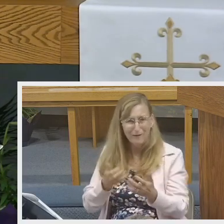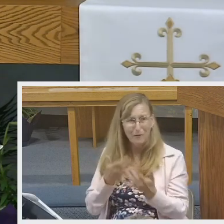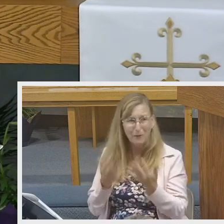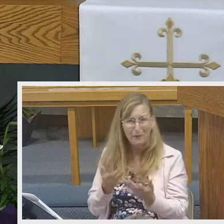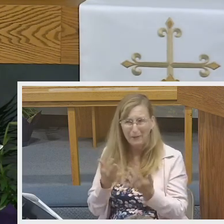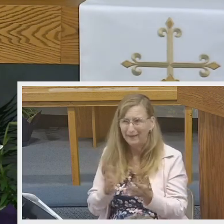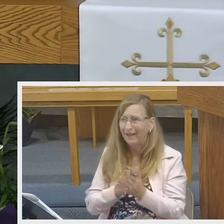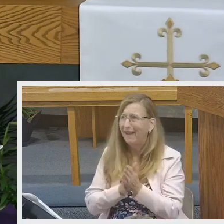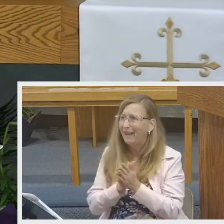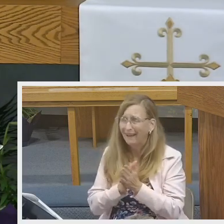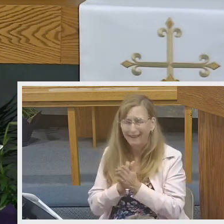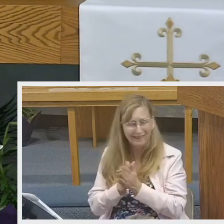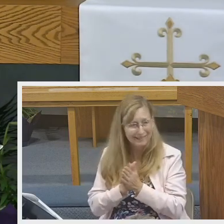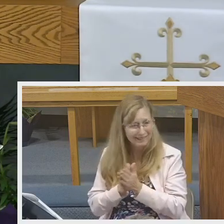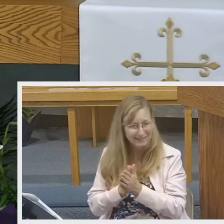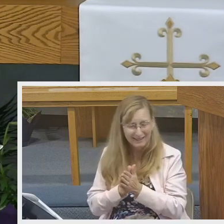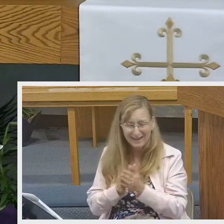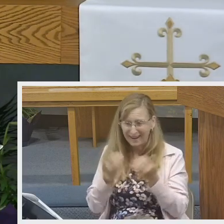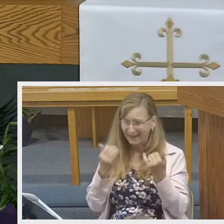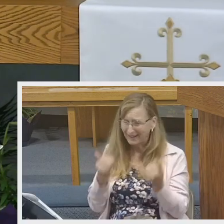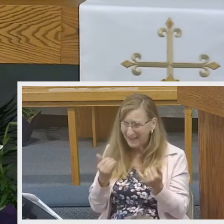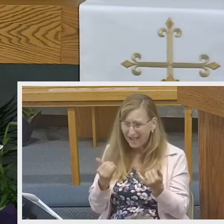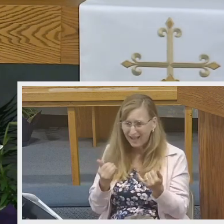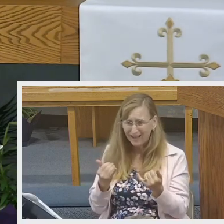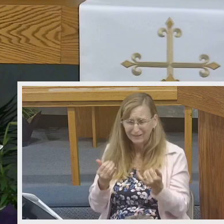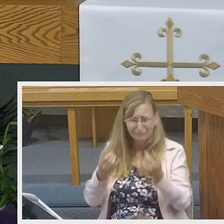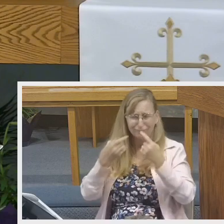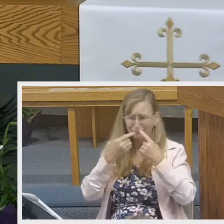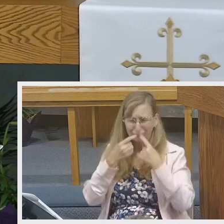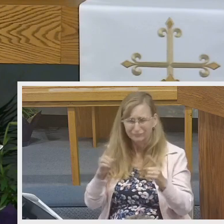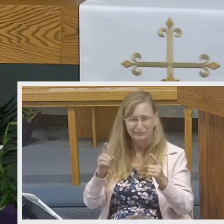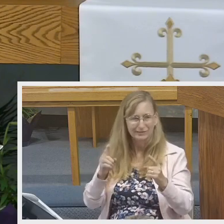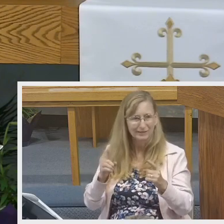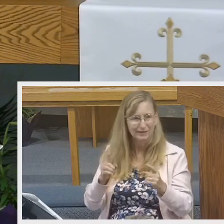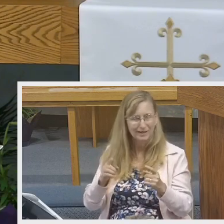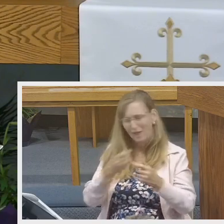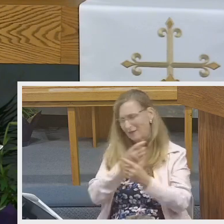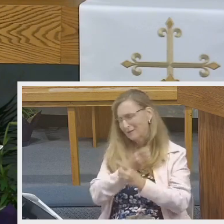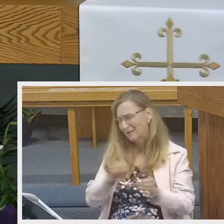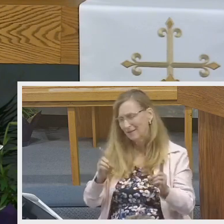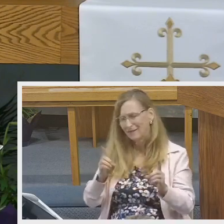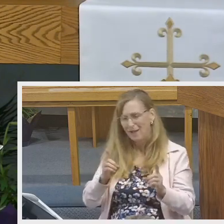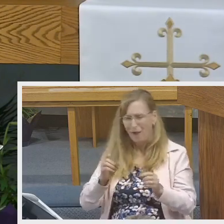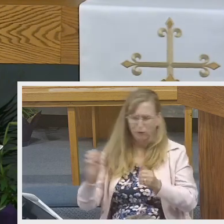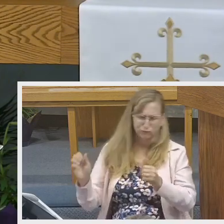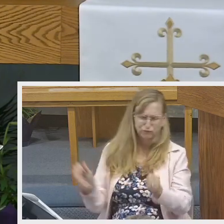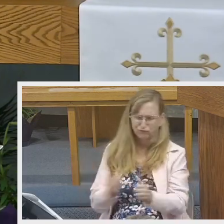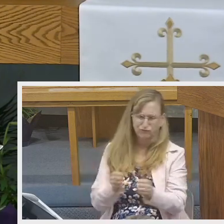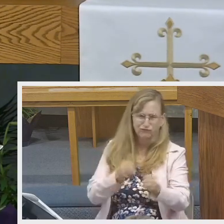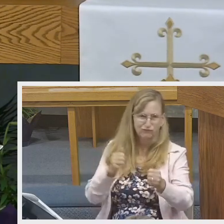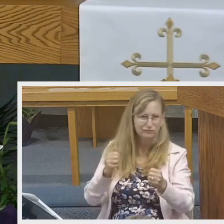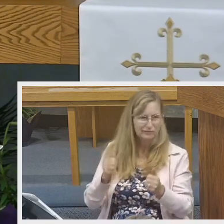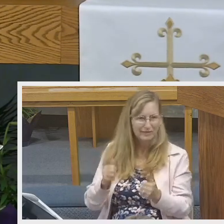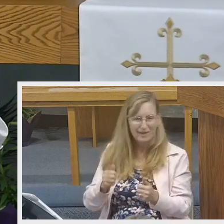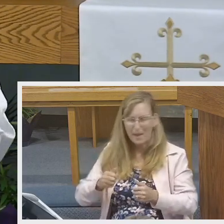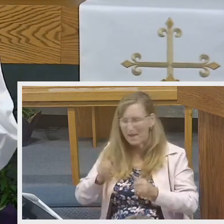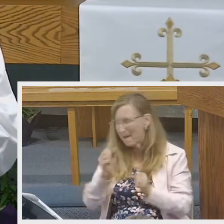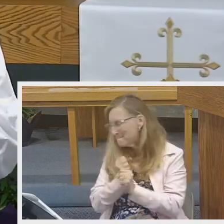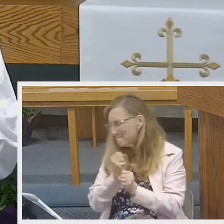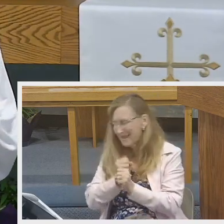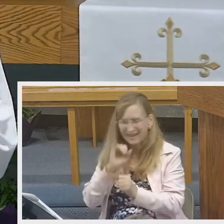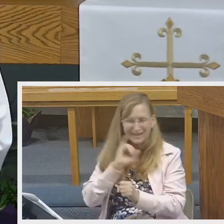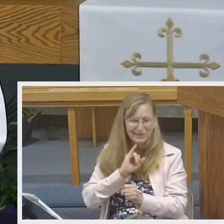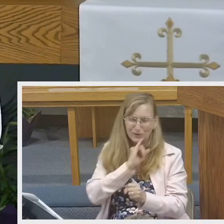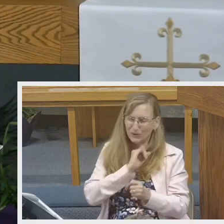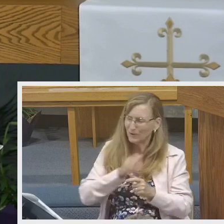generations. And now had come that deliverer who was going to drive off the Romans and make Israel a great